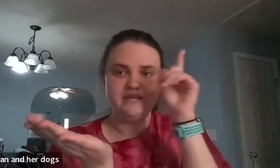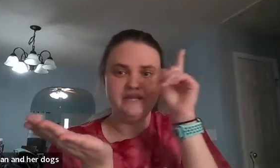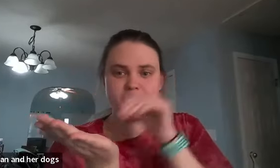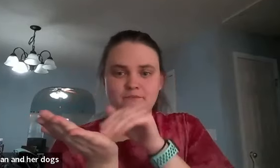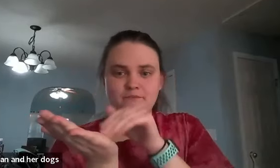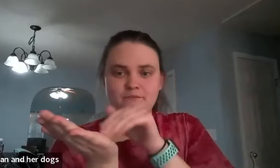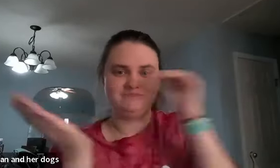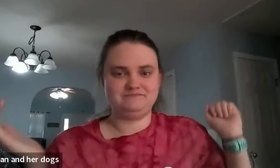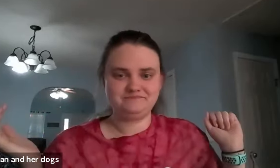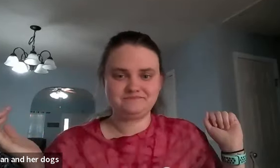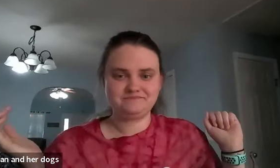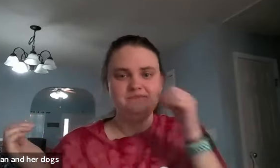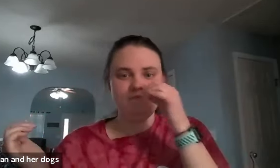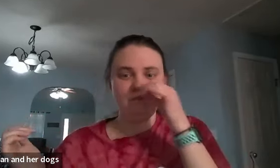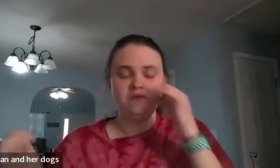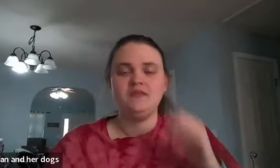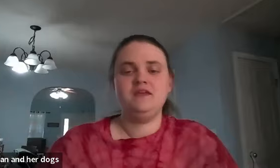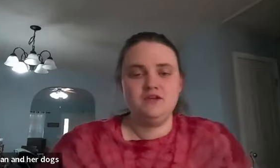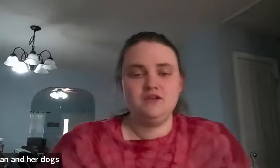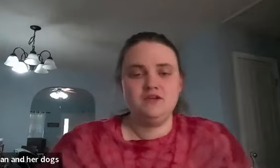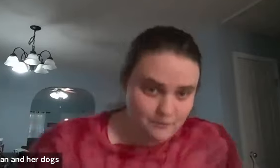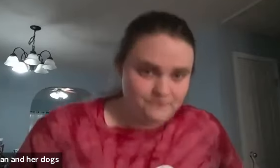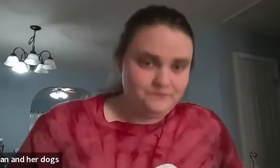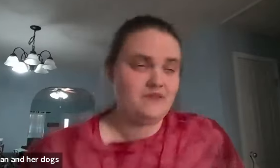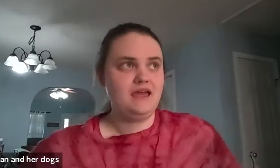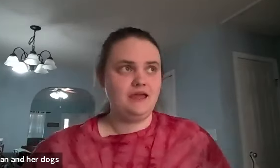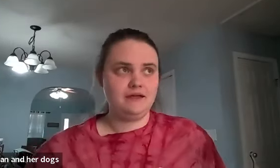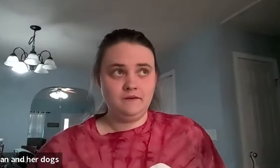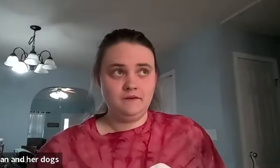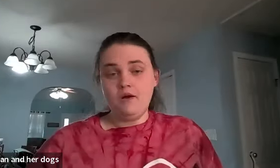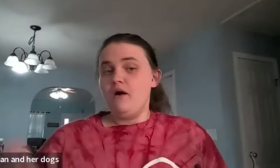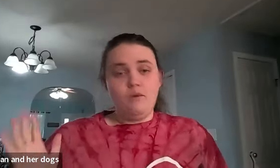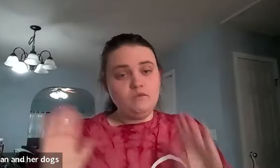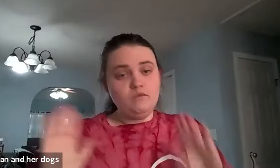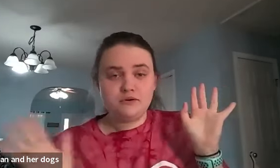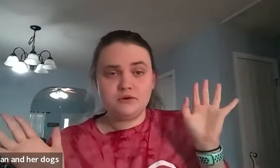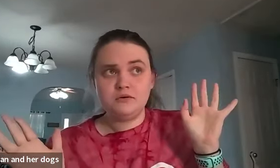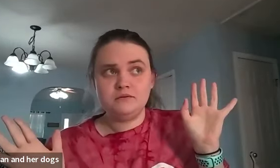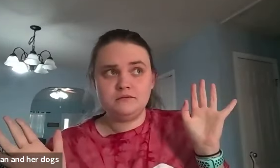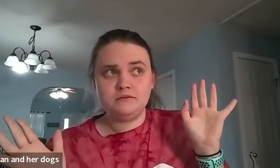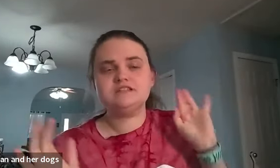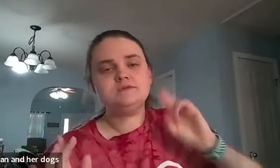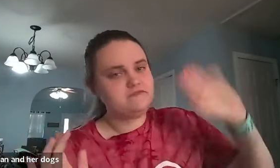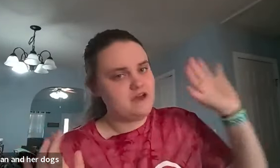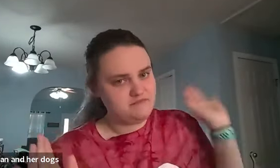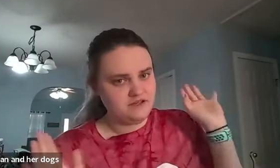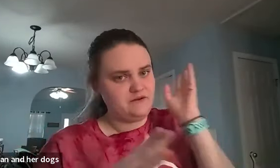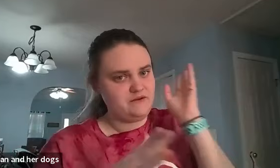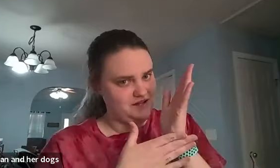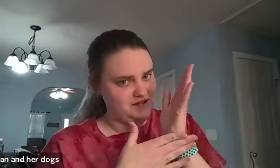Yep. 1,000,000. So, and we'll go through Let's go up to 5 million and then we'll stop.